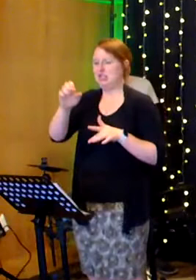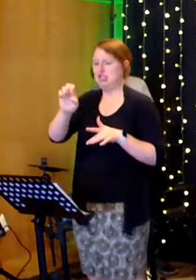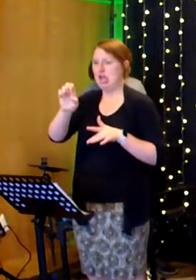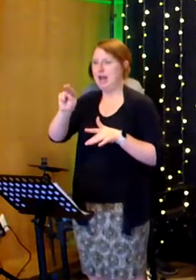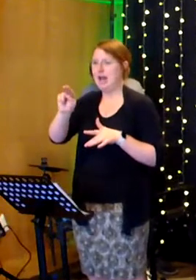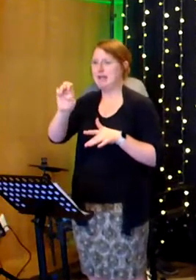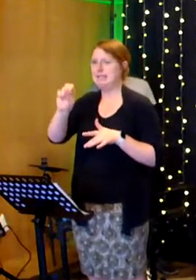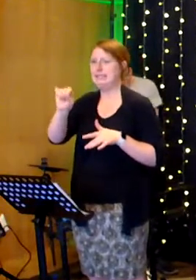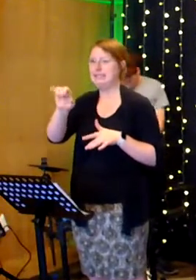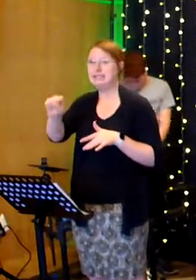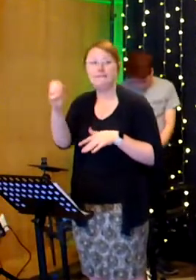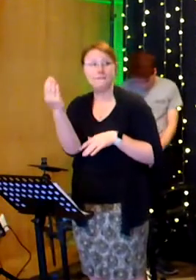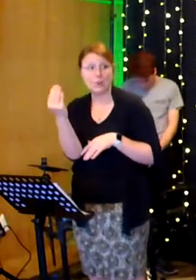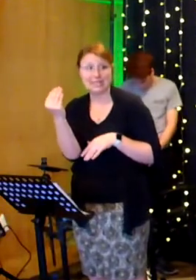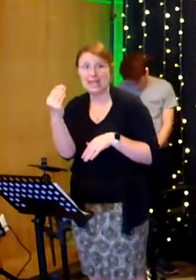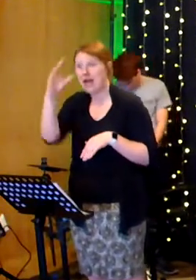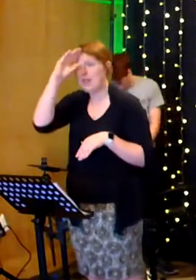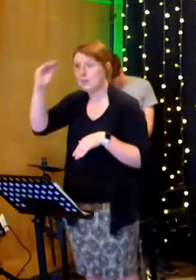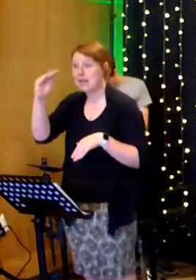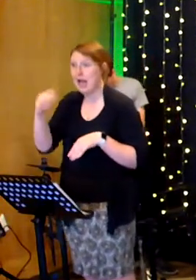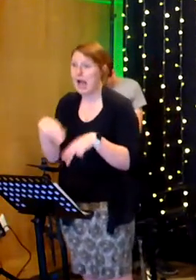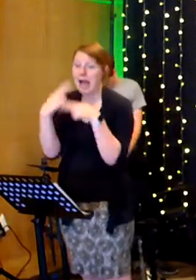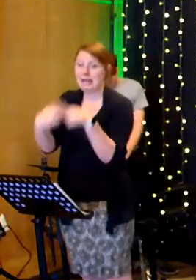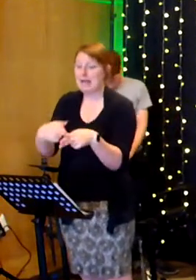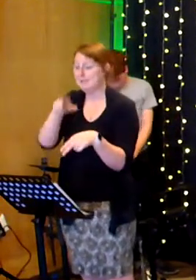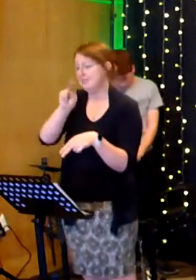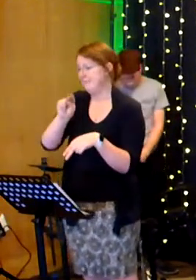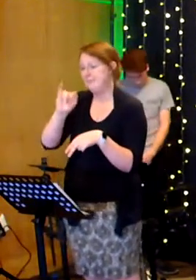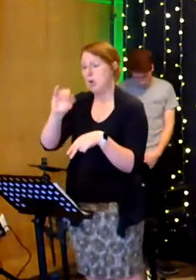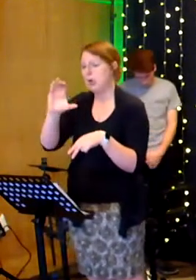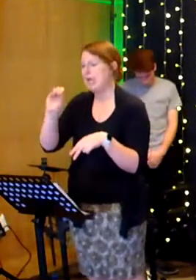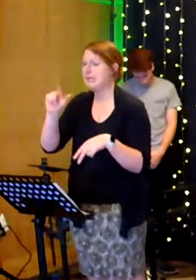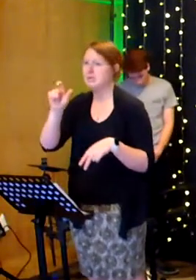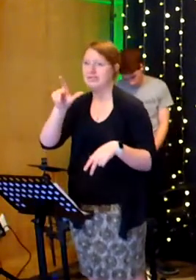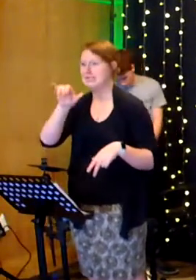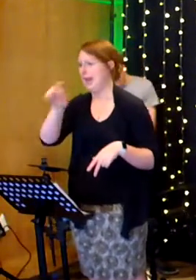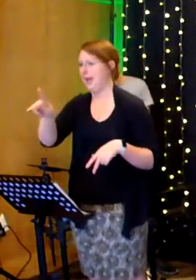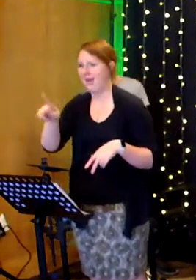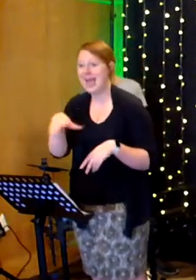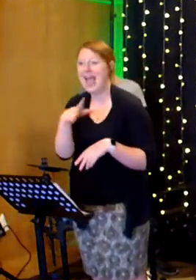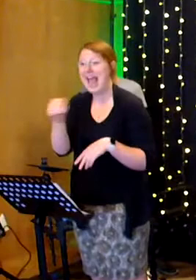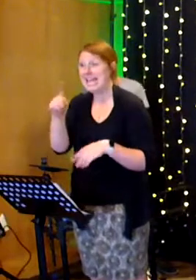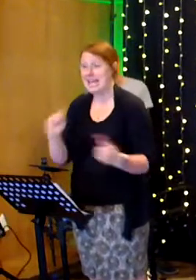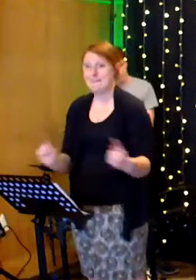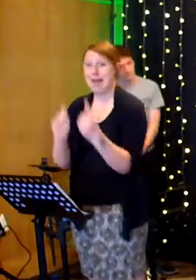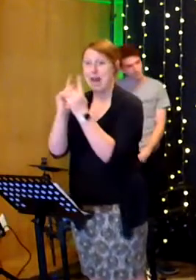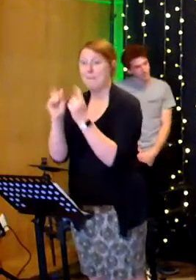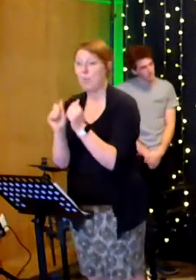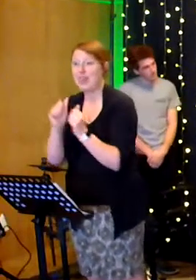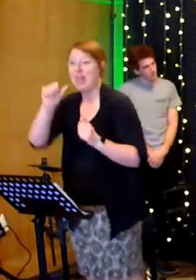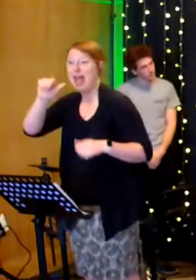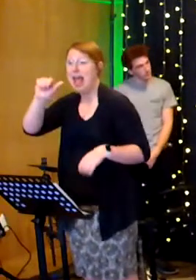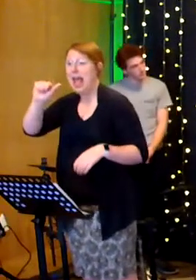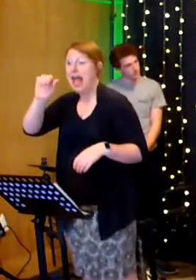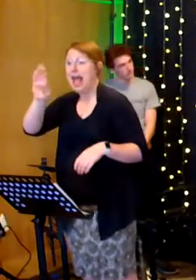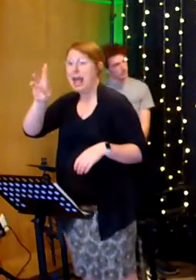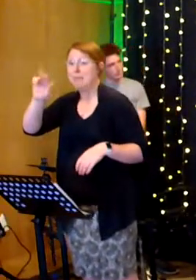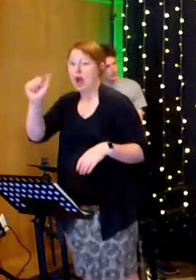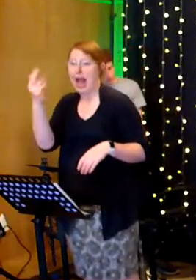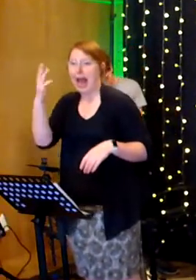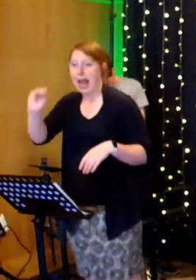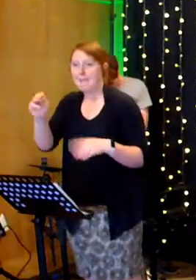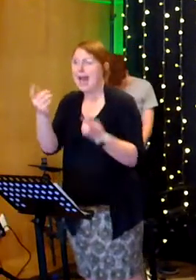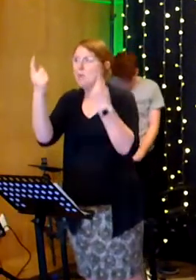14, where a guy by the name of Melchizedek met up with Abraham. And it says that Abraham fell down